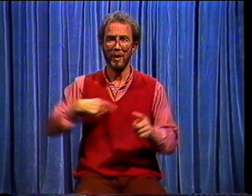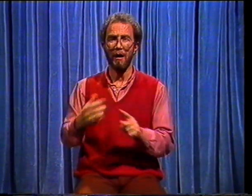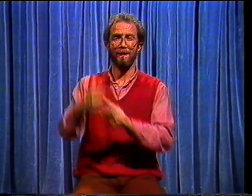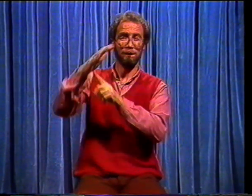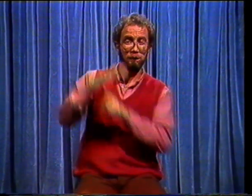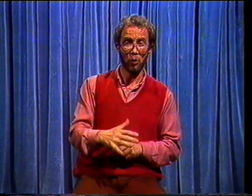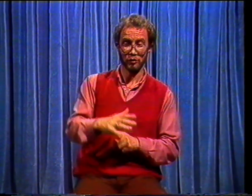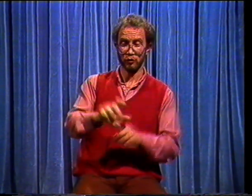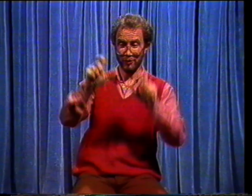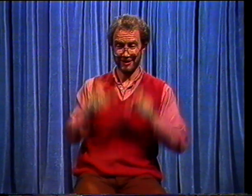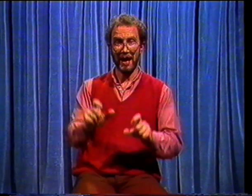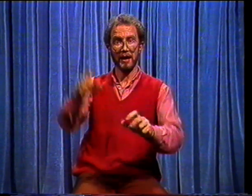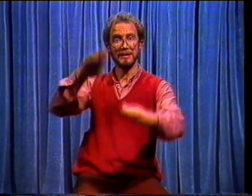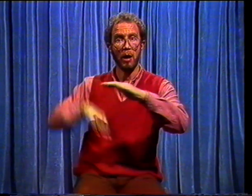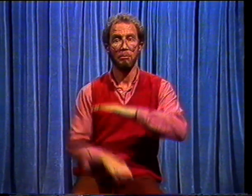we're forced to stay down below.'"